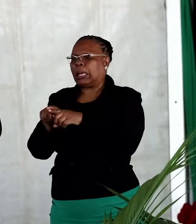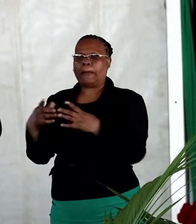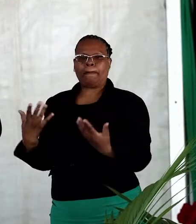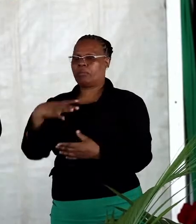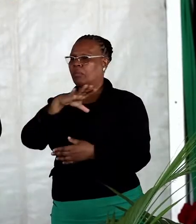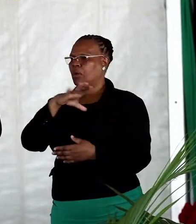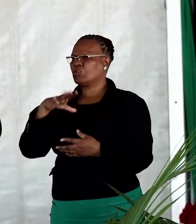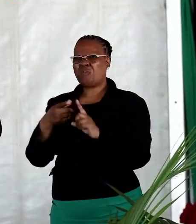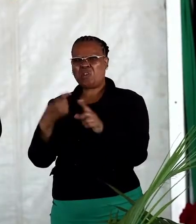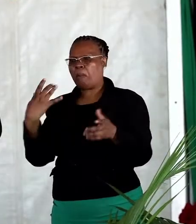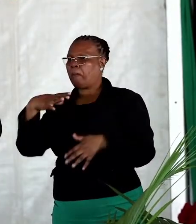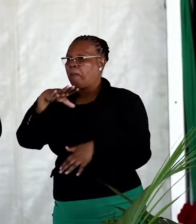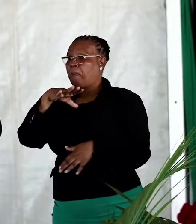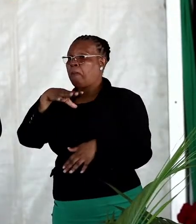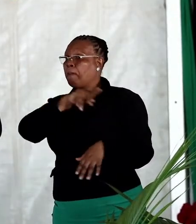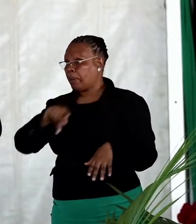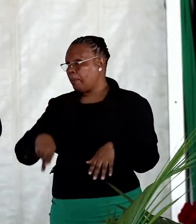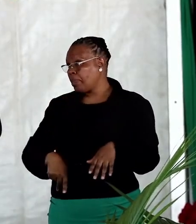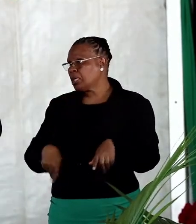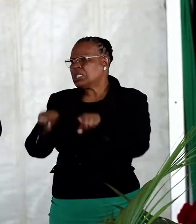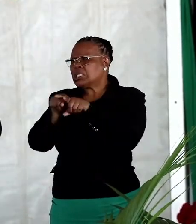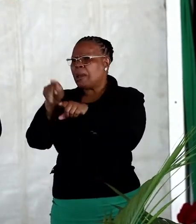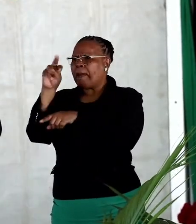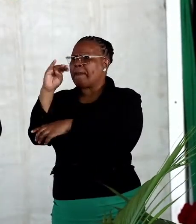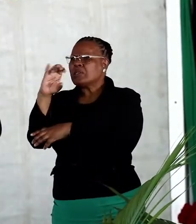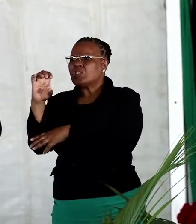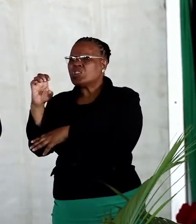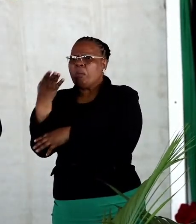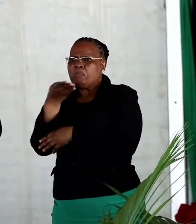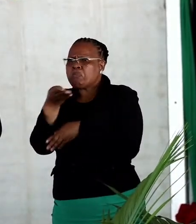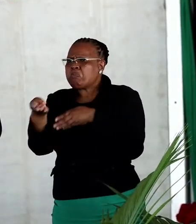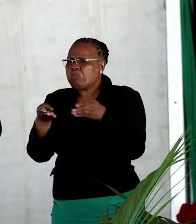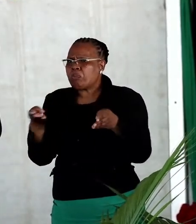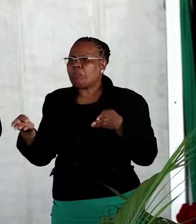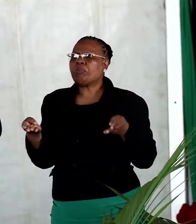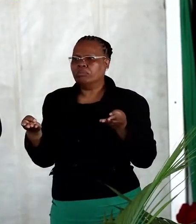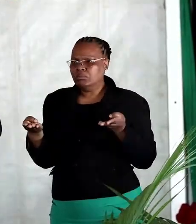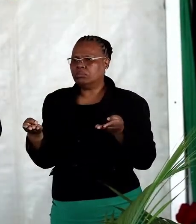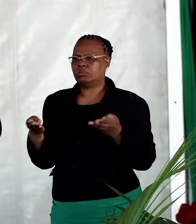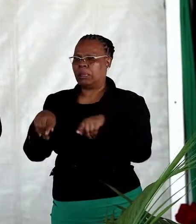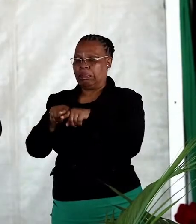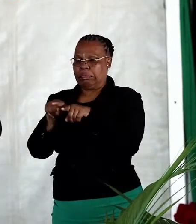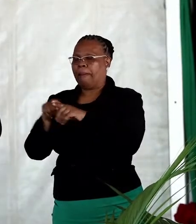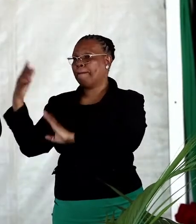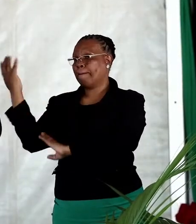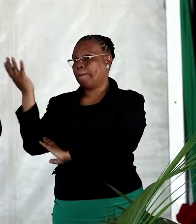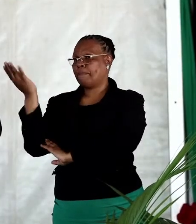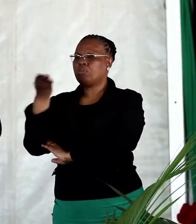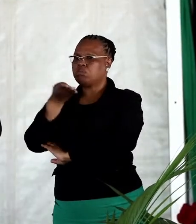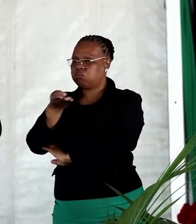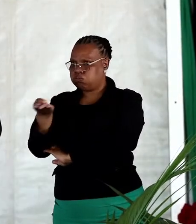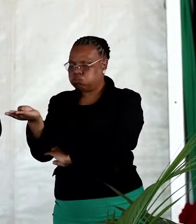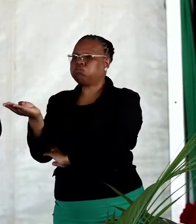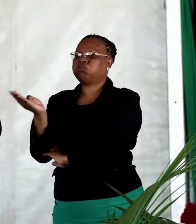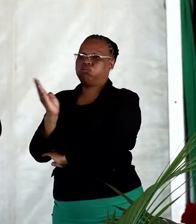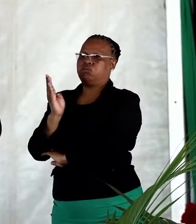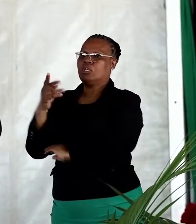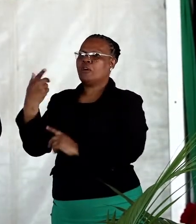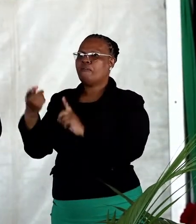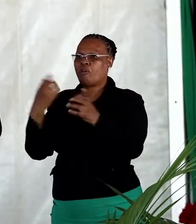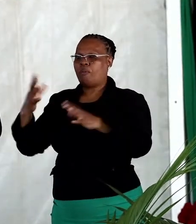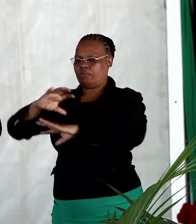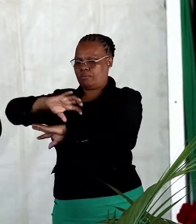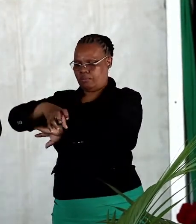Council kaPremier oMEC bethu abalapha namhlanje. Ndizibusele kuSpeaker noDeputy Speaker of the